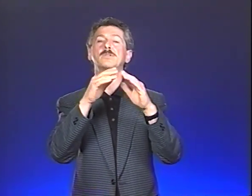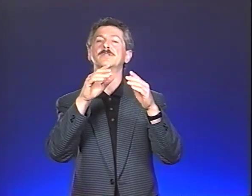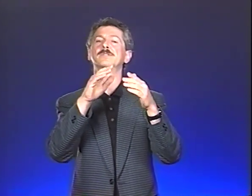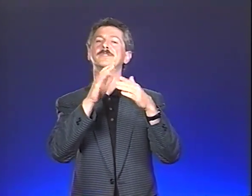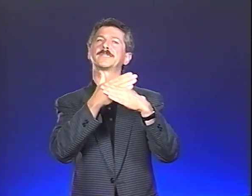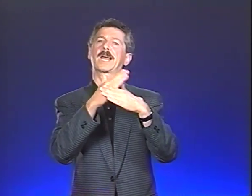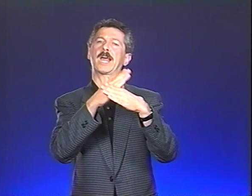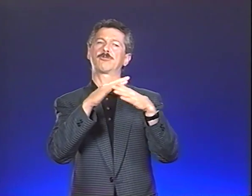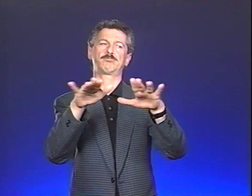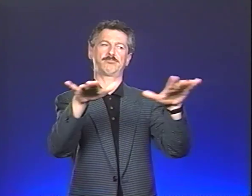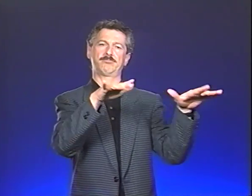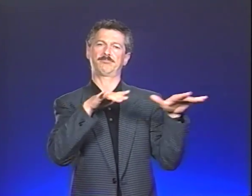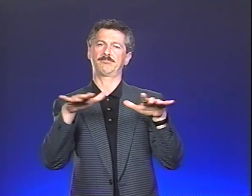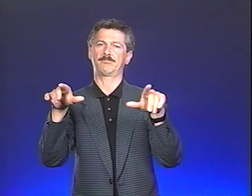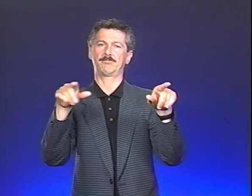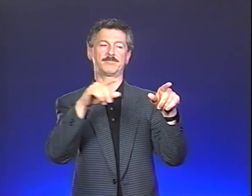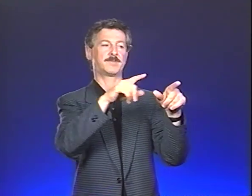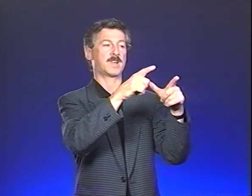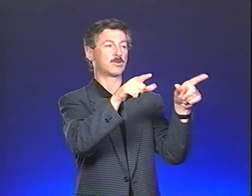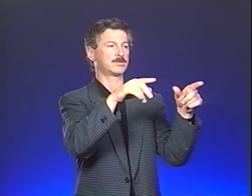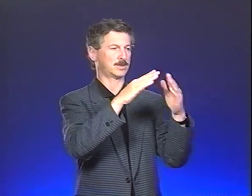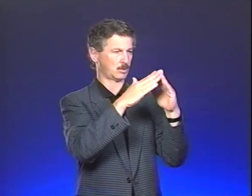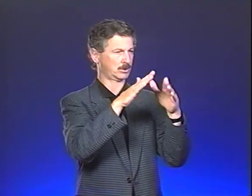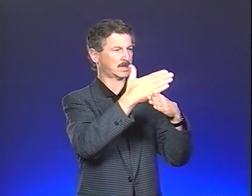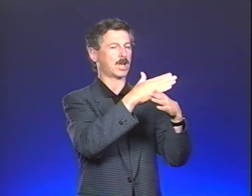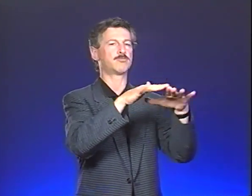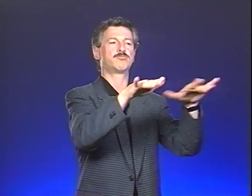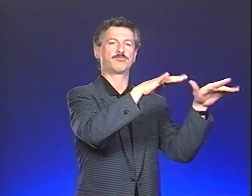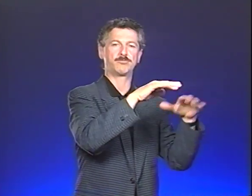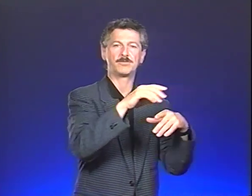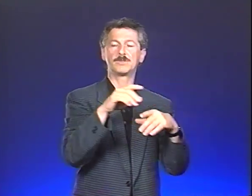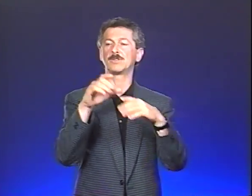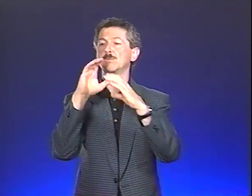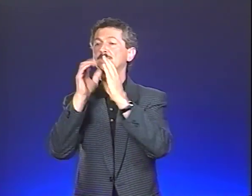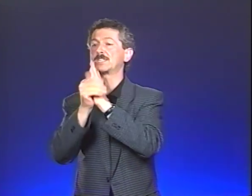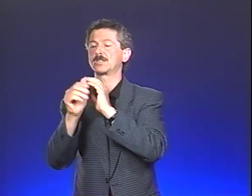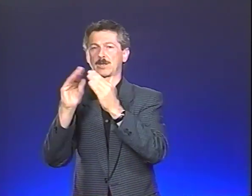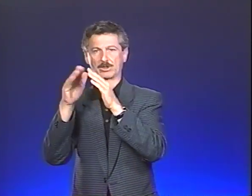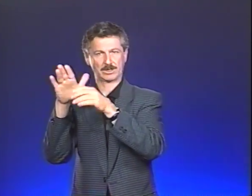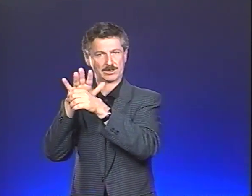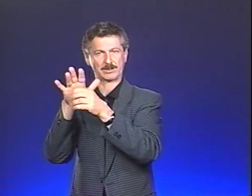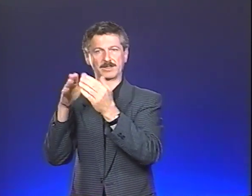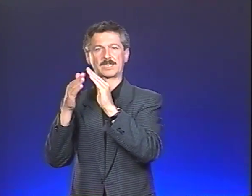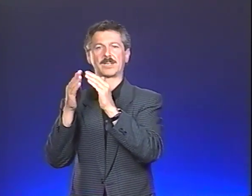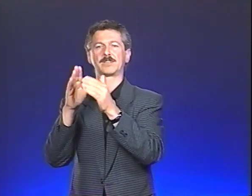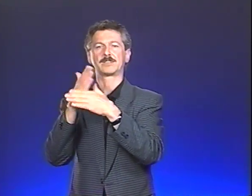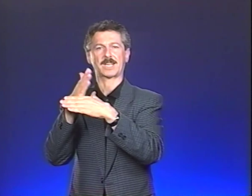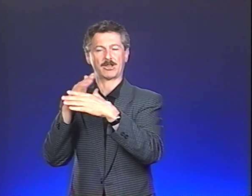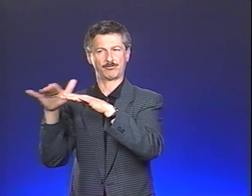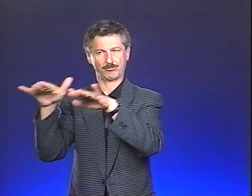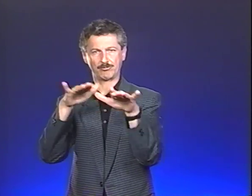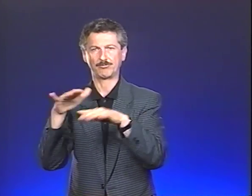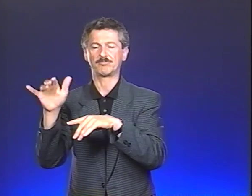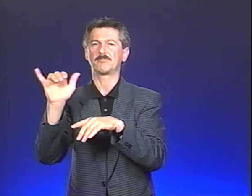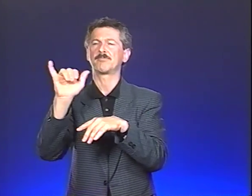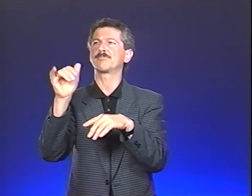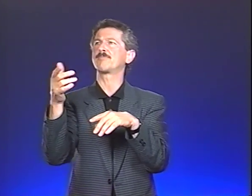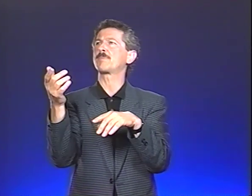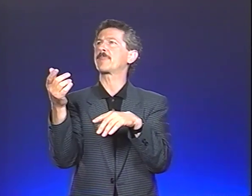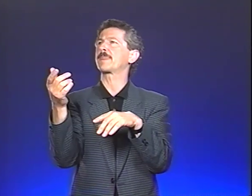Both languages and other communication systems must have a community of users. Languages require people to use them, as well as users